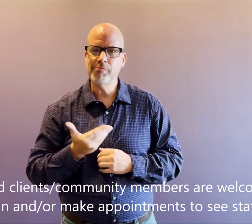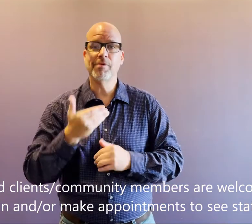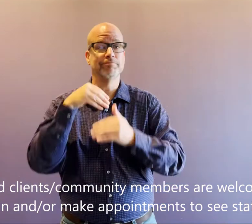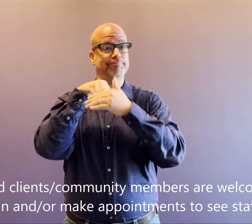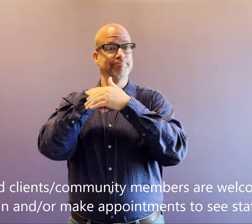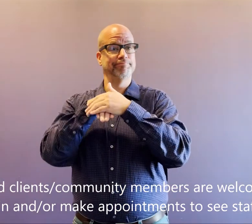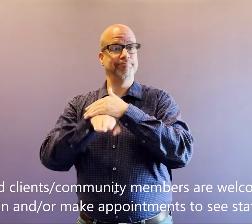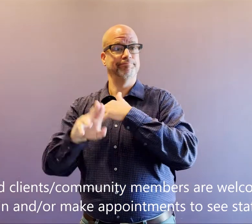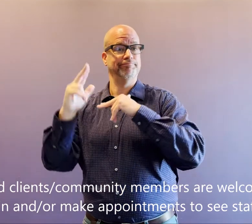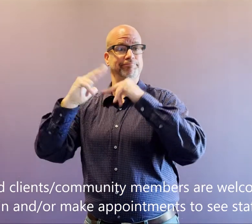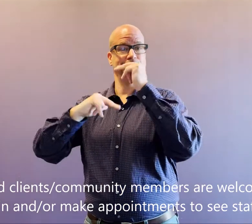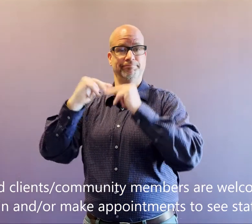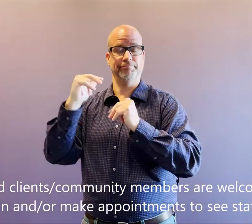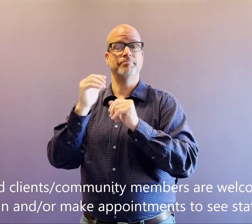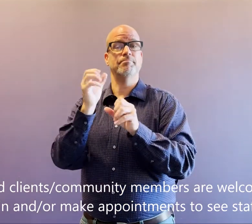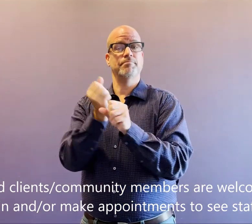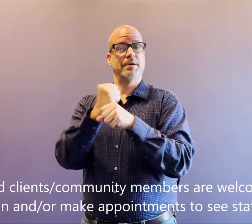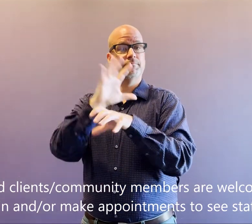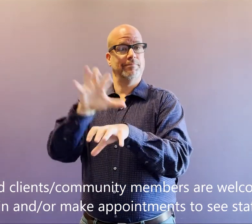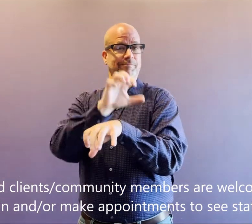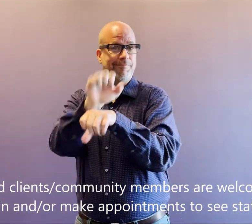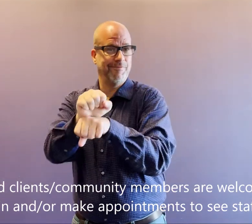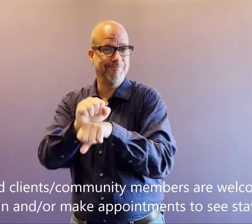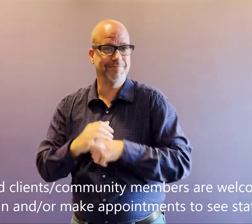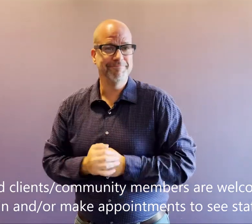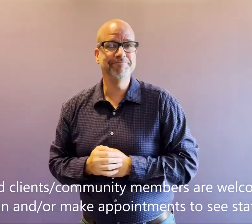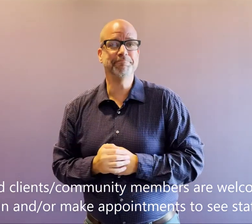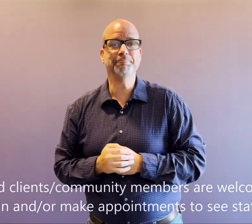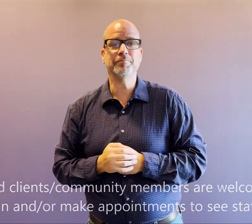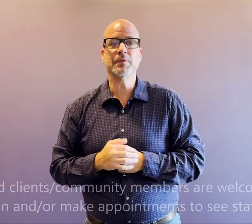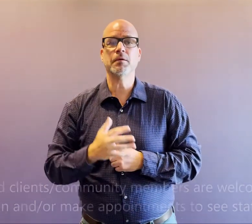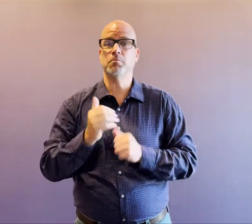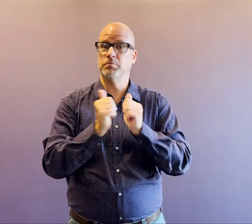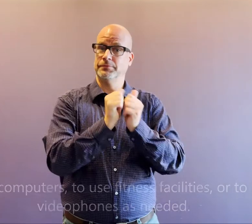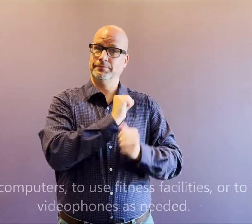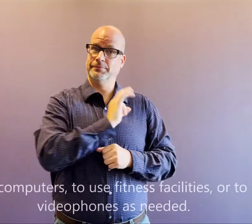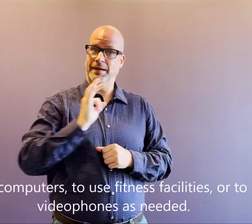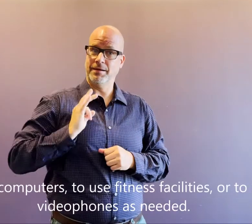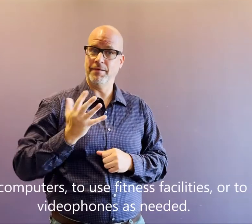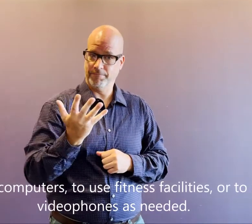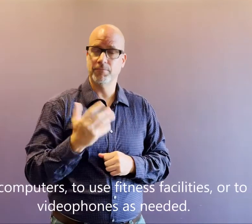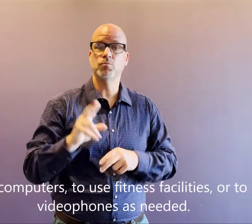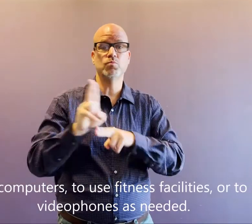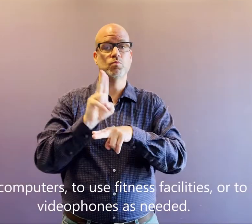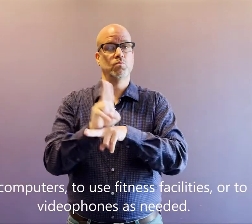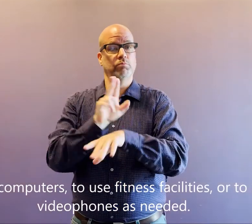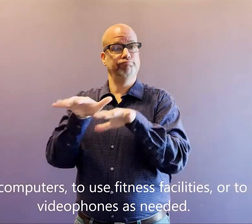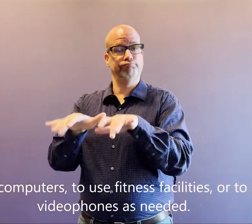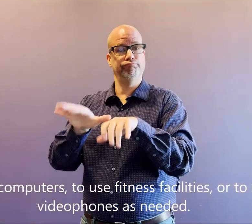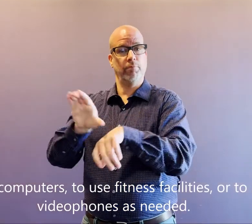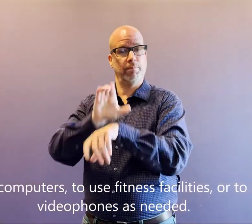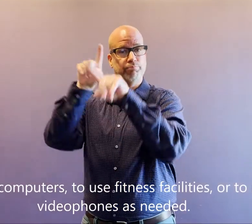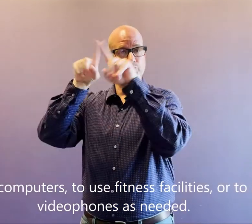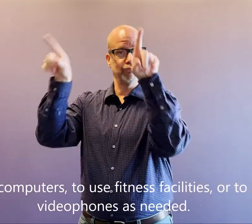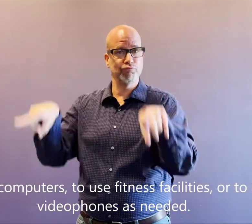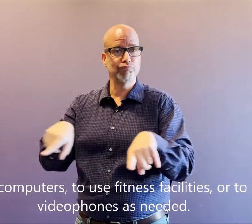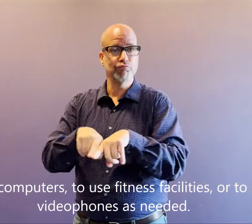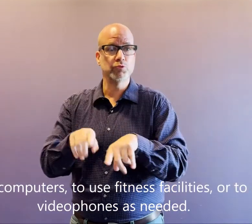Vaccinated clients or community members are welcome to walk in and or make appointments to see